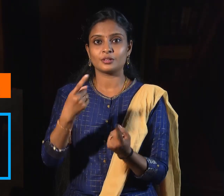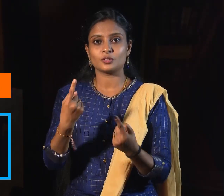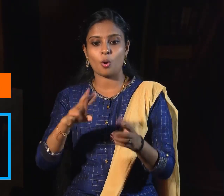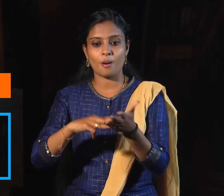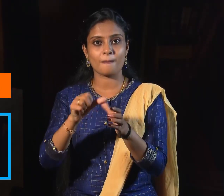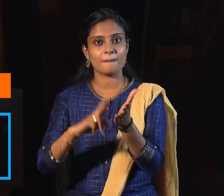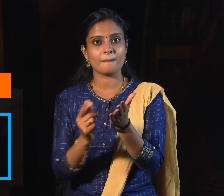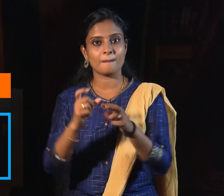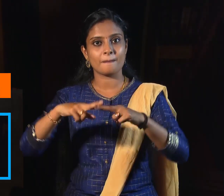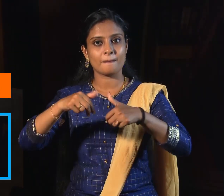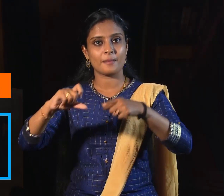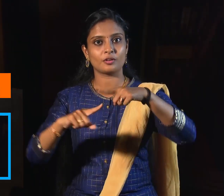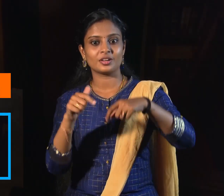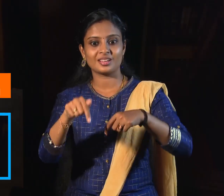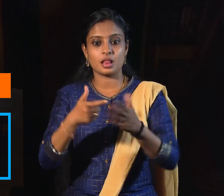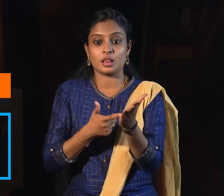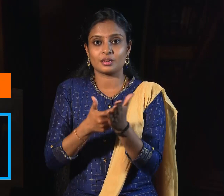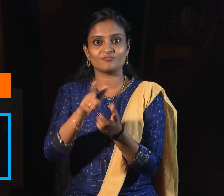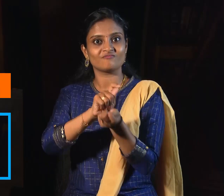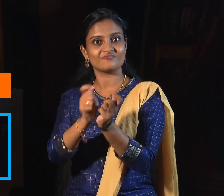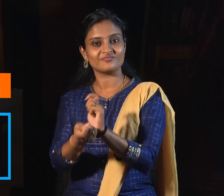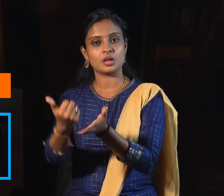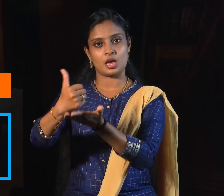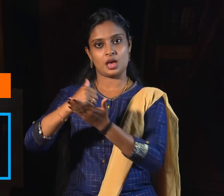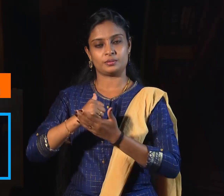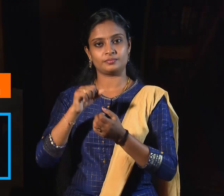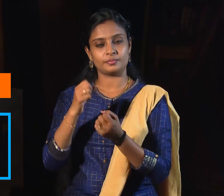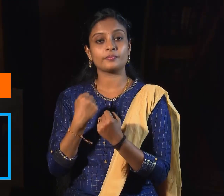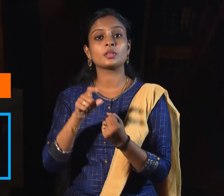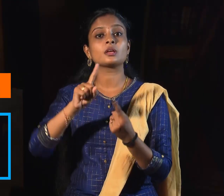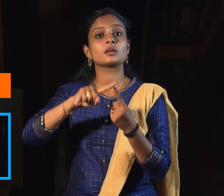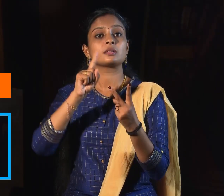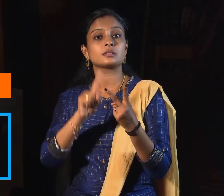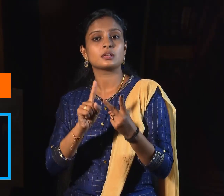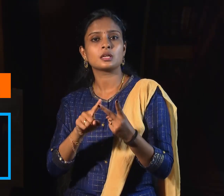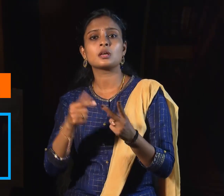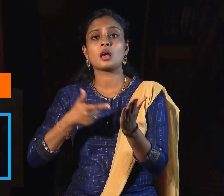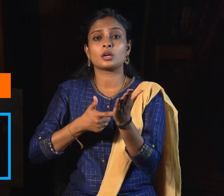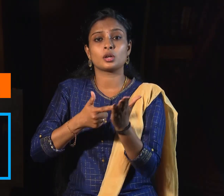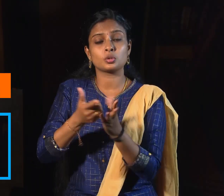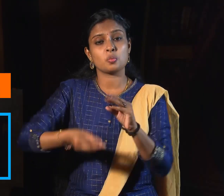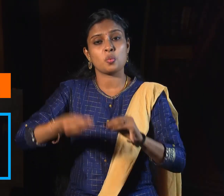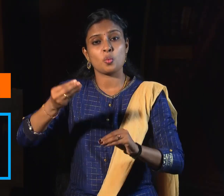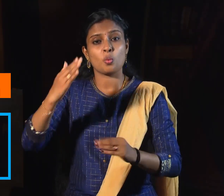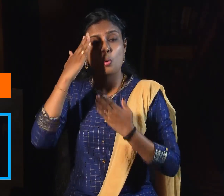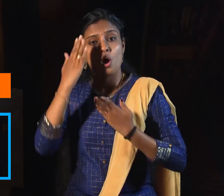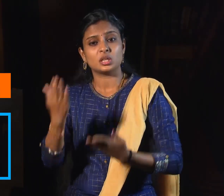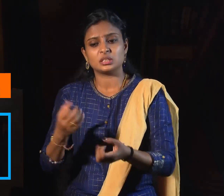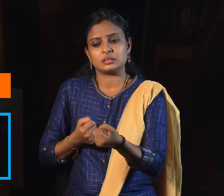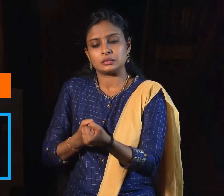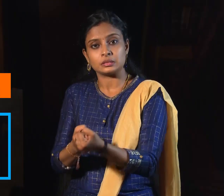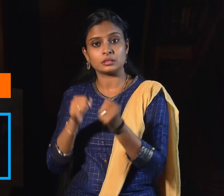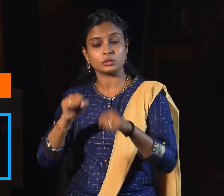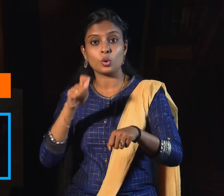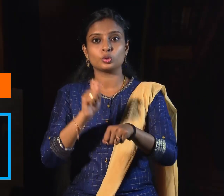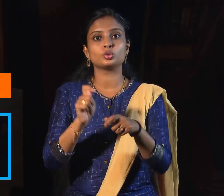modernizing agriculture. It reduces the heavy dependence of people on agricultural income by providing them